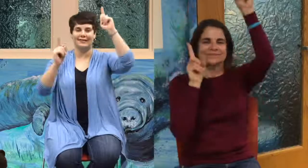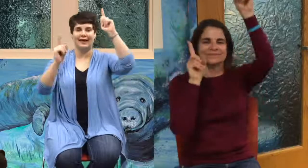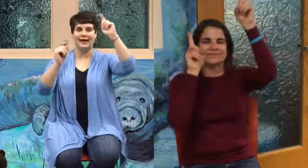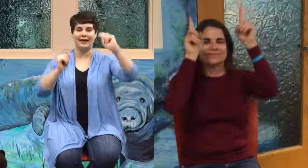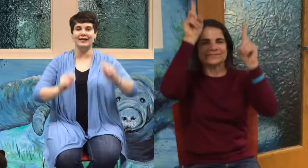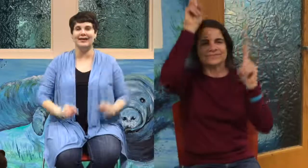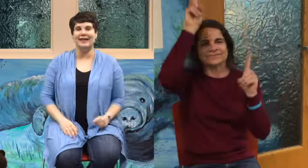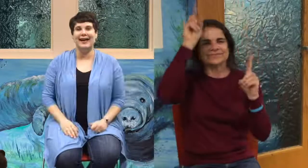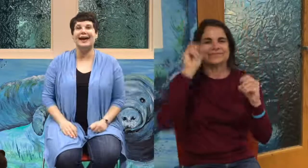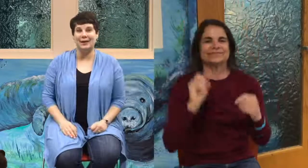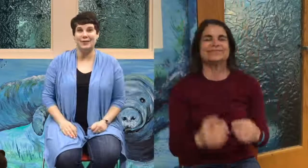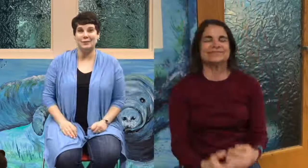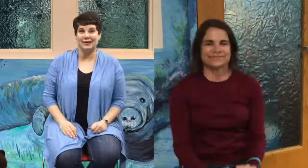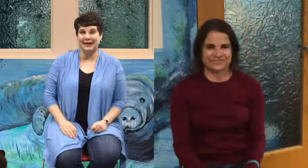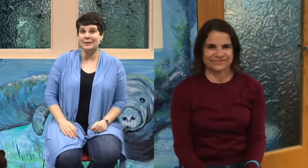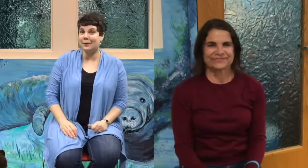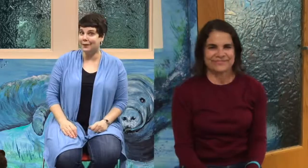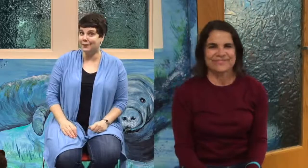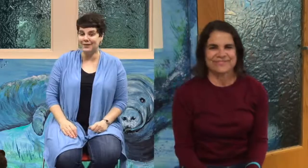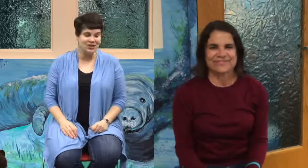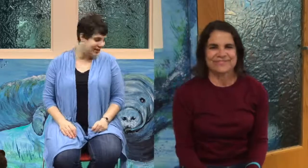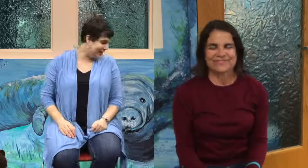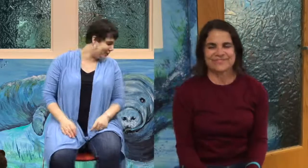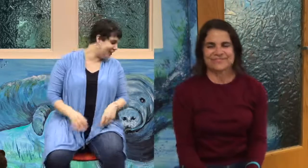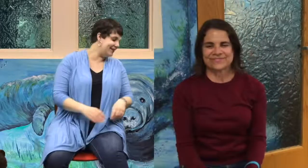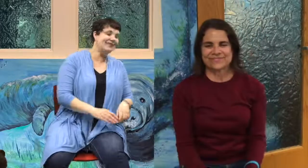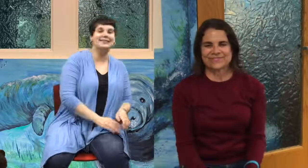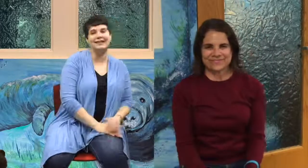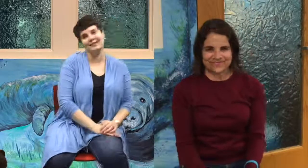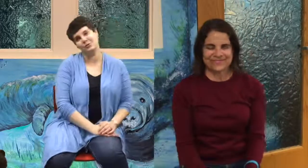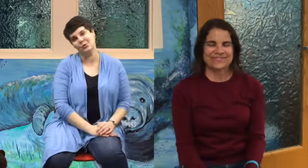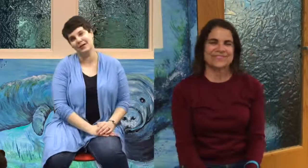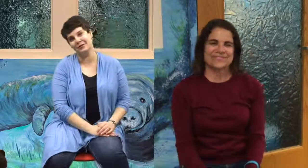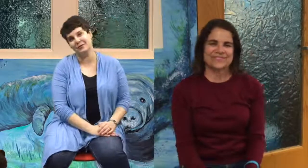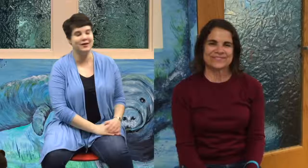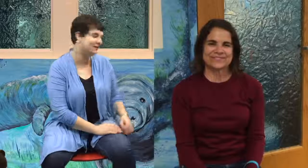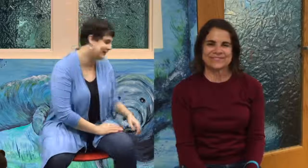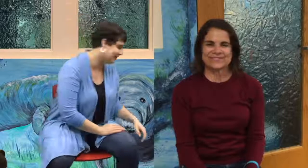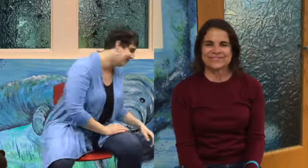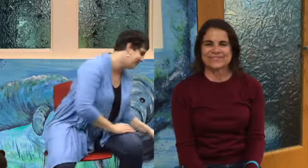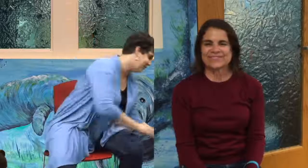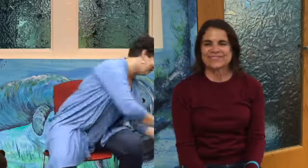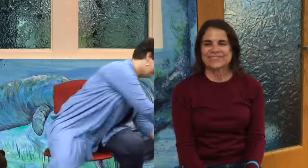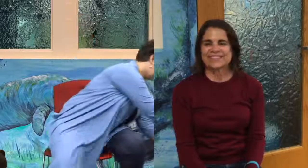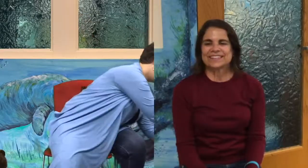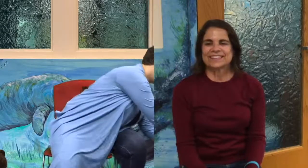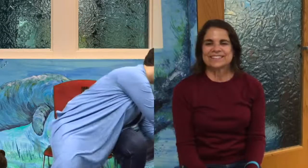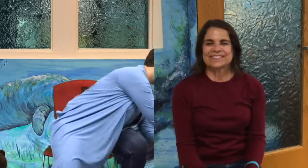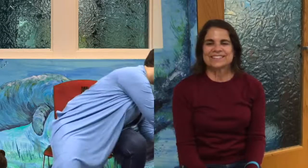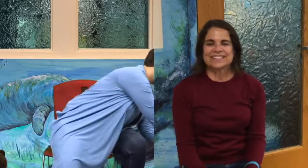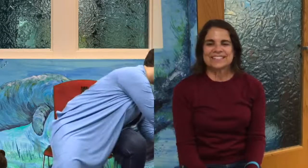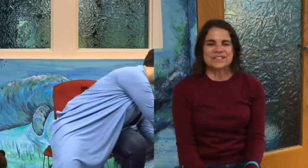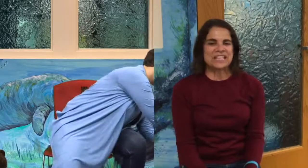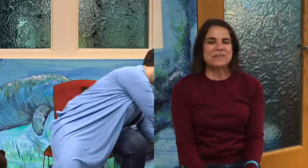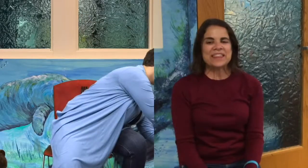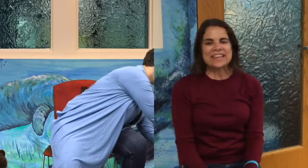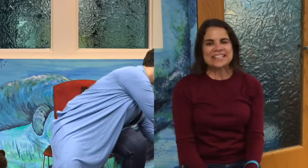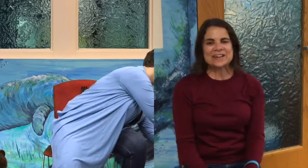sky. And I'm going to put on the bubble machine and we're going to sing Twinkle, Twinkle, Little Star. So sing with us,